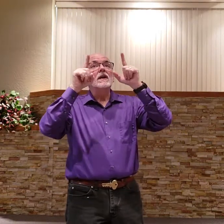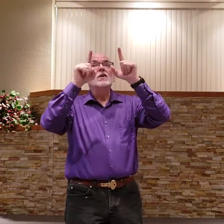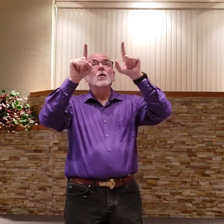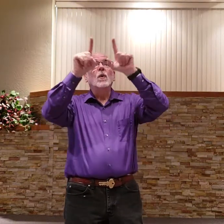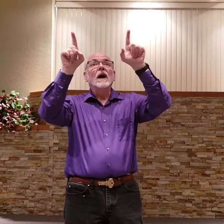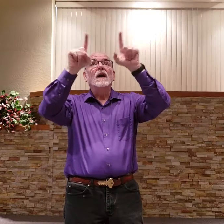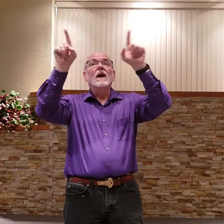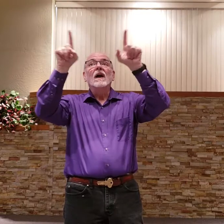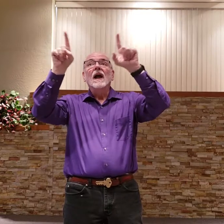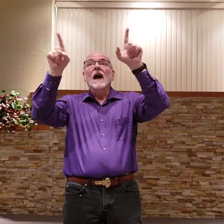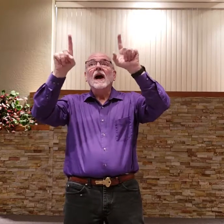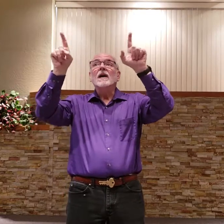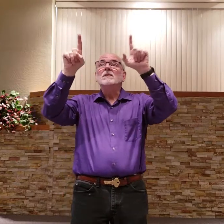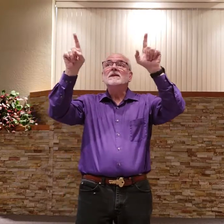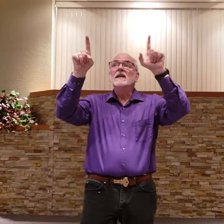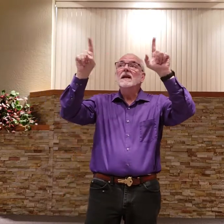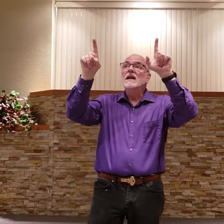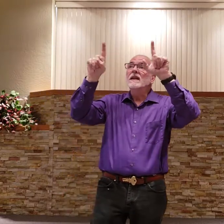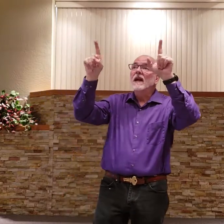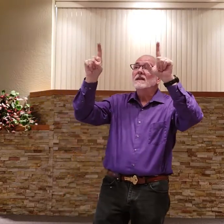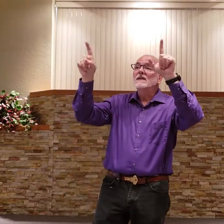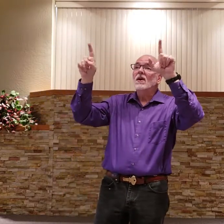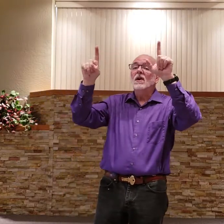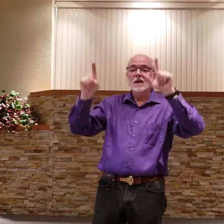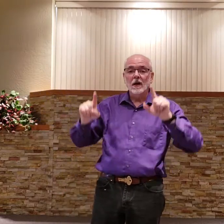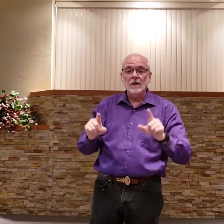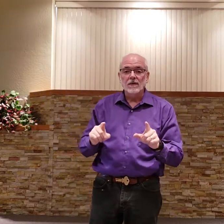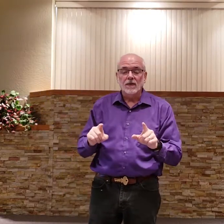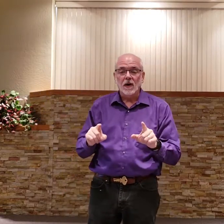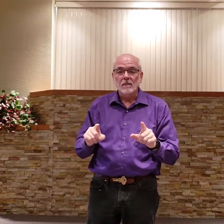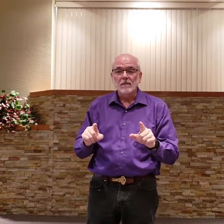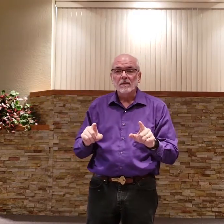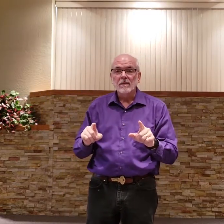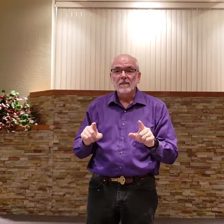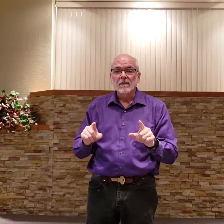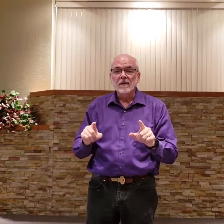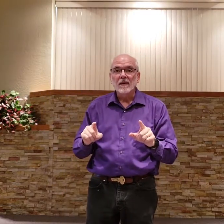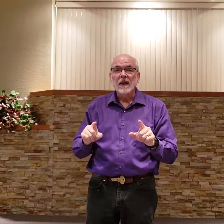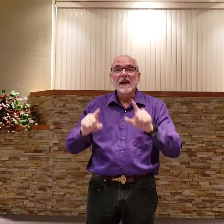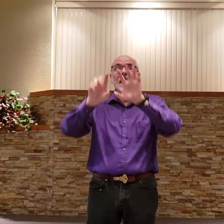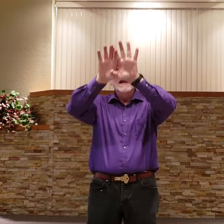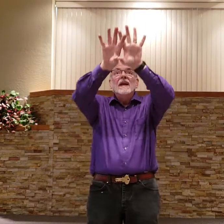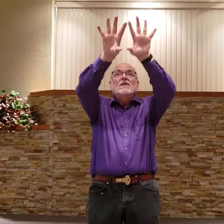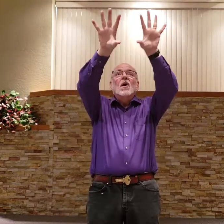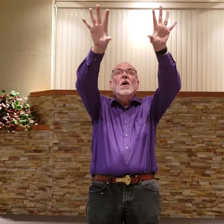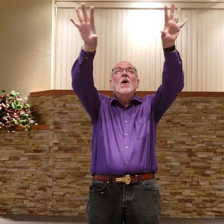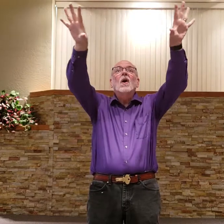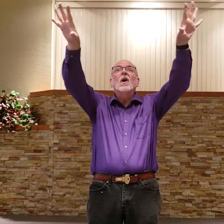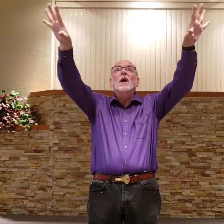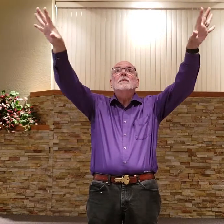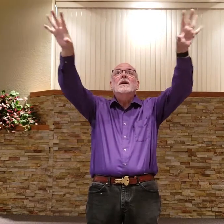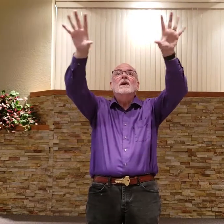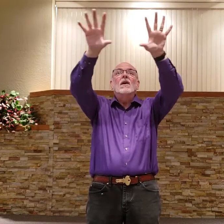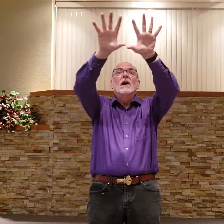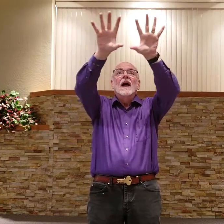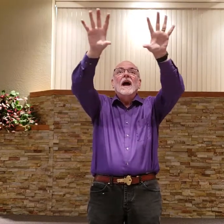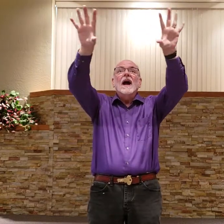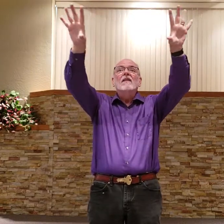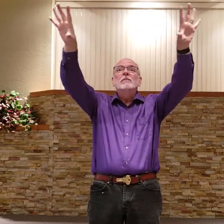to where I am seeing that song coming from. Okay? And it's all up here. I have built